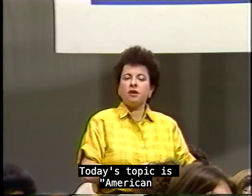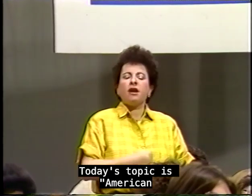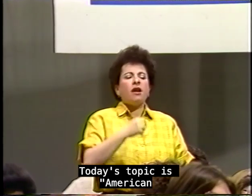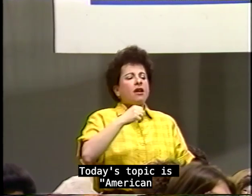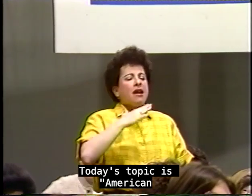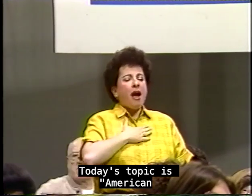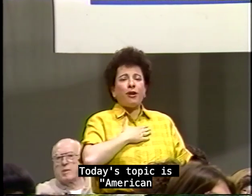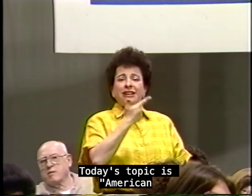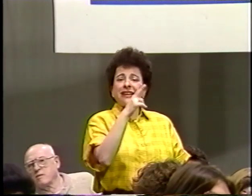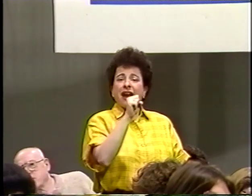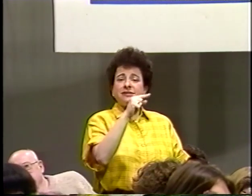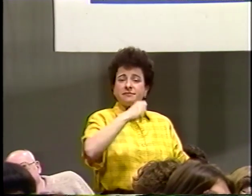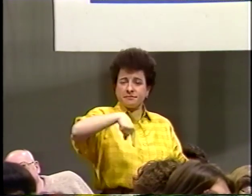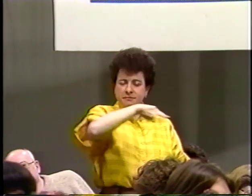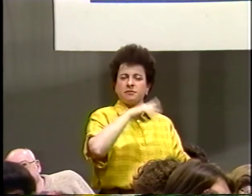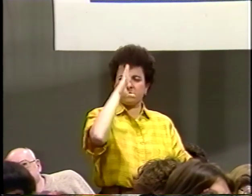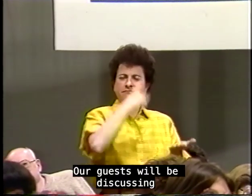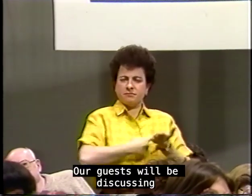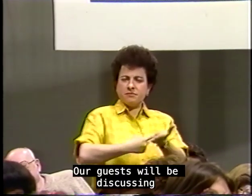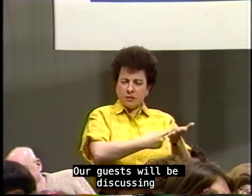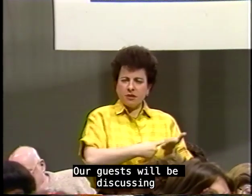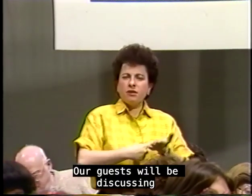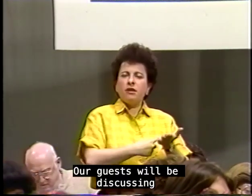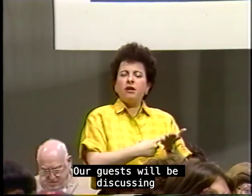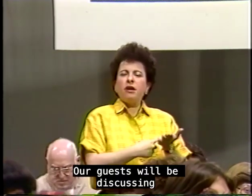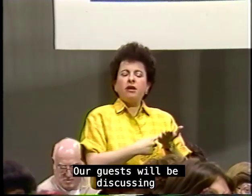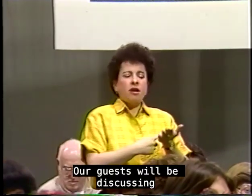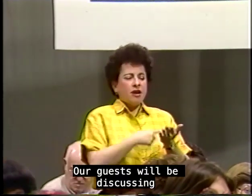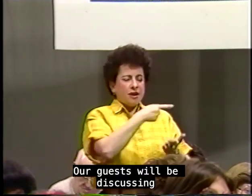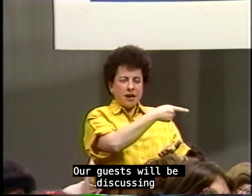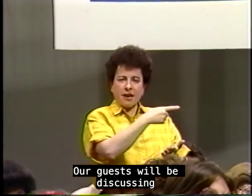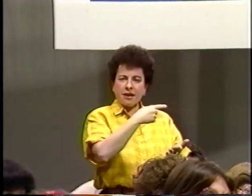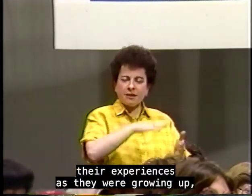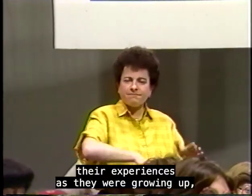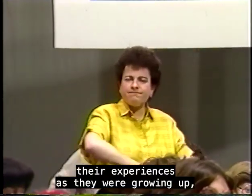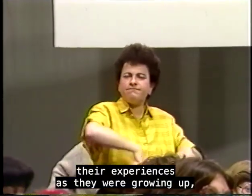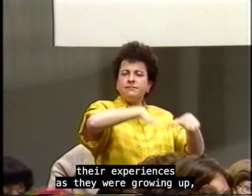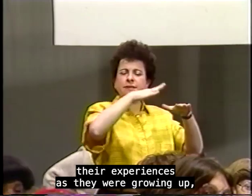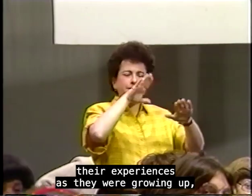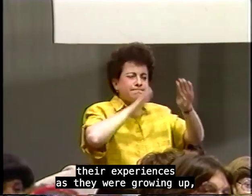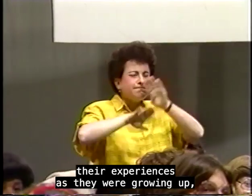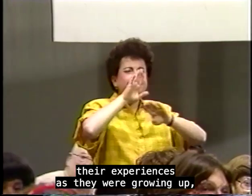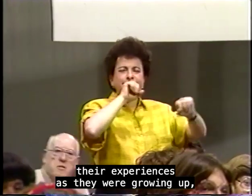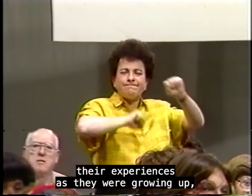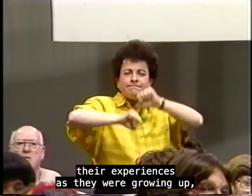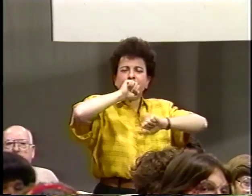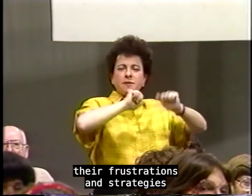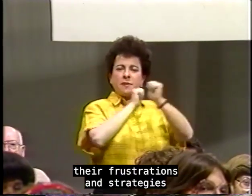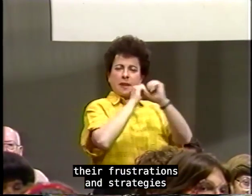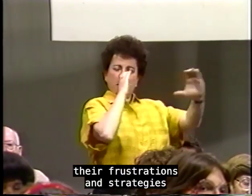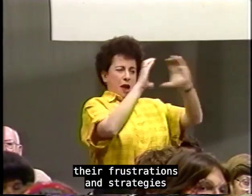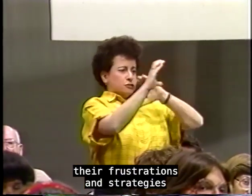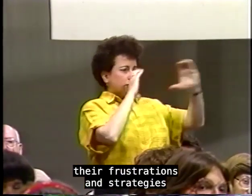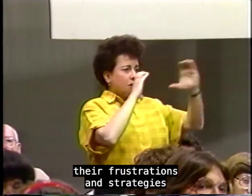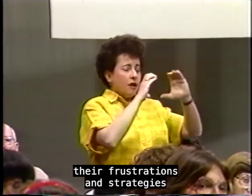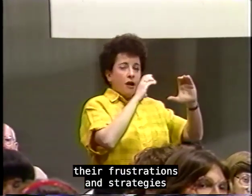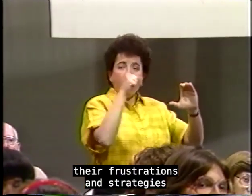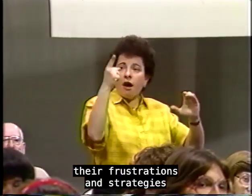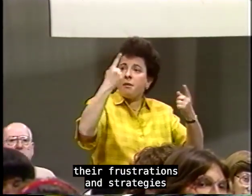by choice. Our guests will be discussing their experiences as they were growing up, their frustrations and